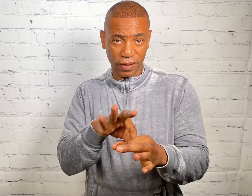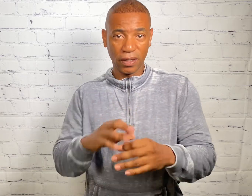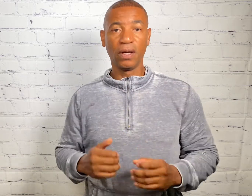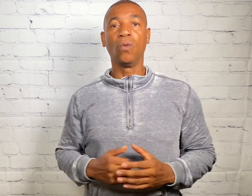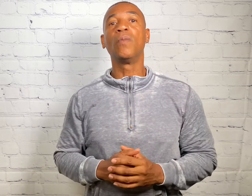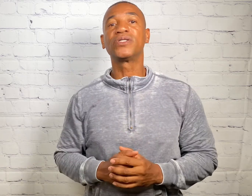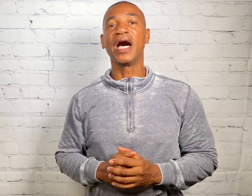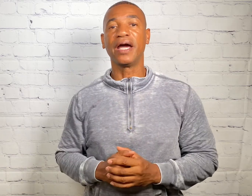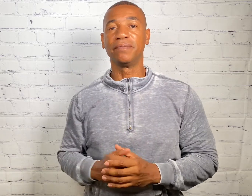One more time.